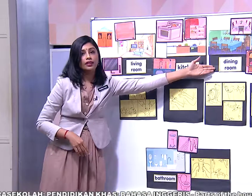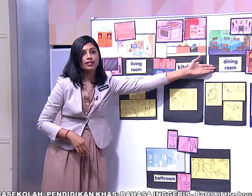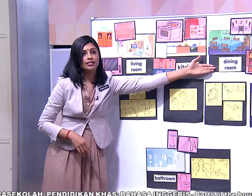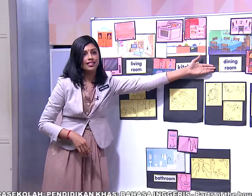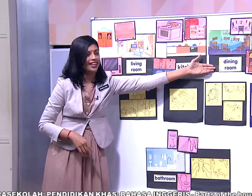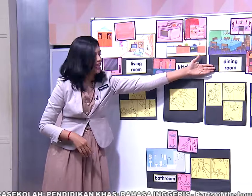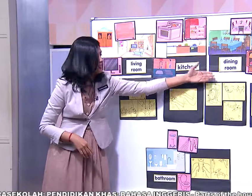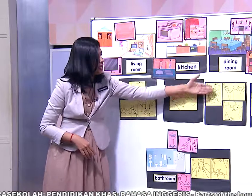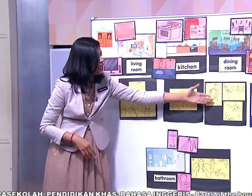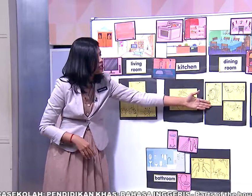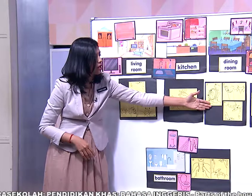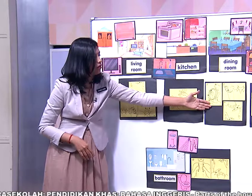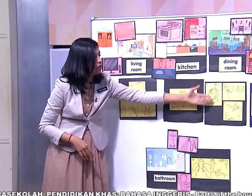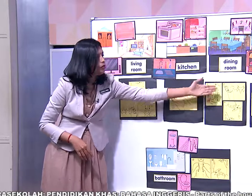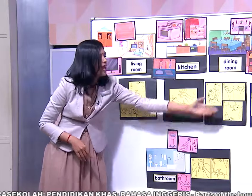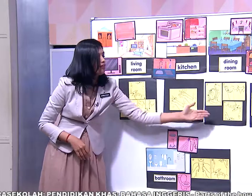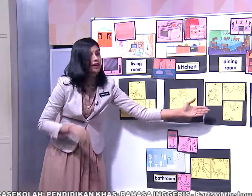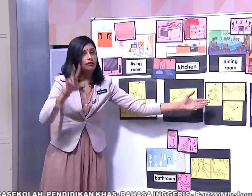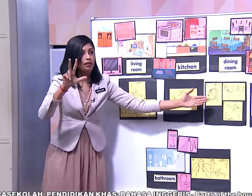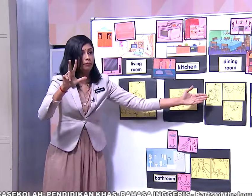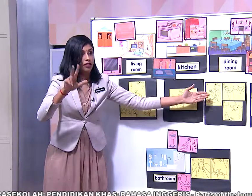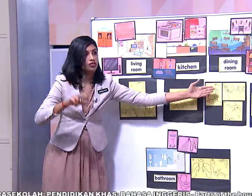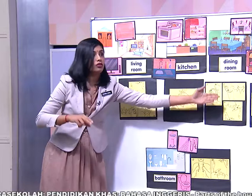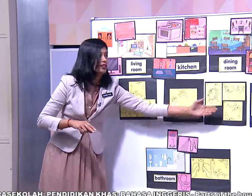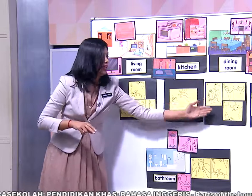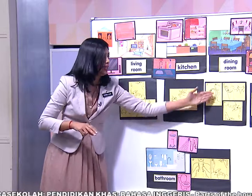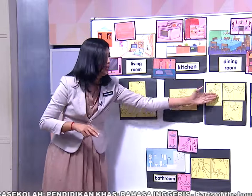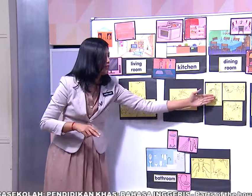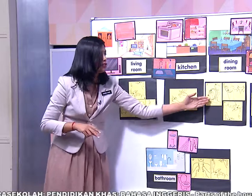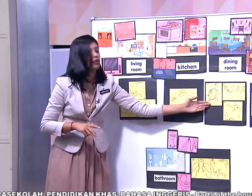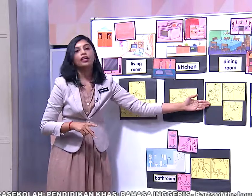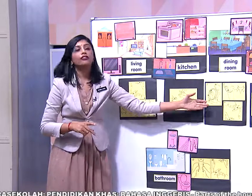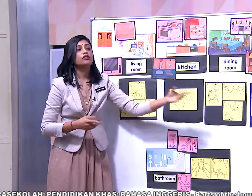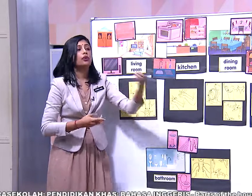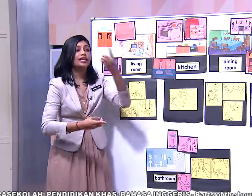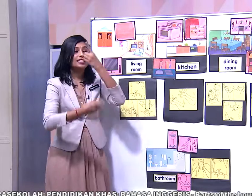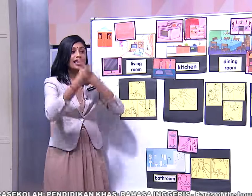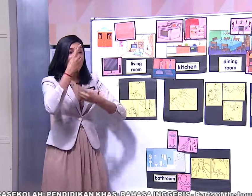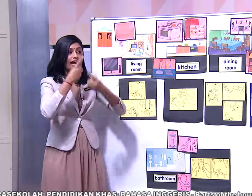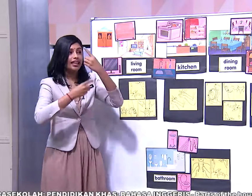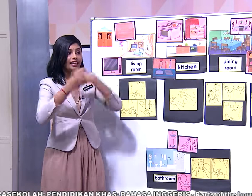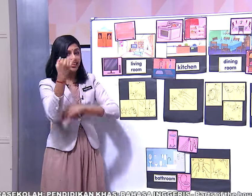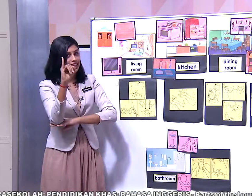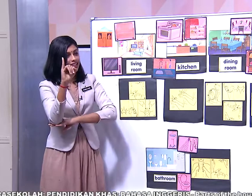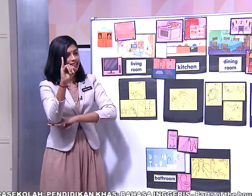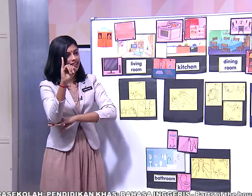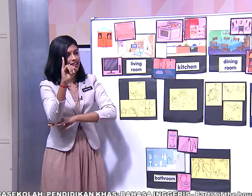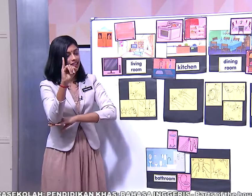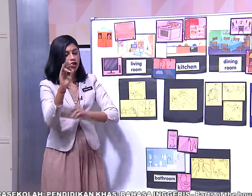room. Yes. So, we have three pictures of signing here. So, the first one is dining